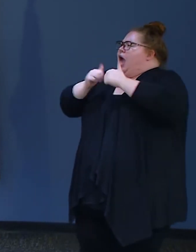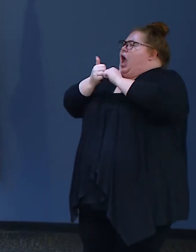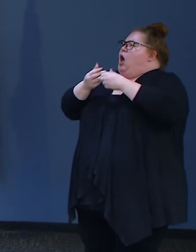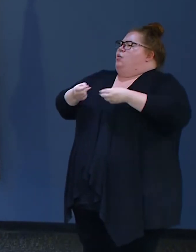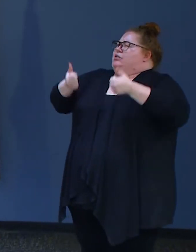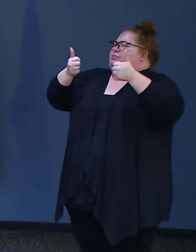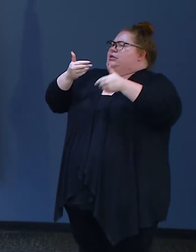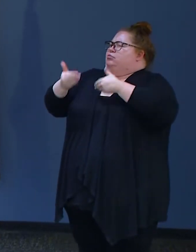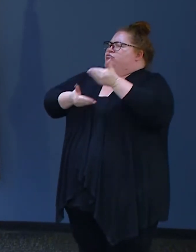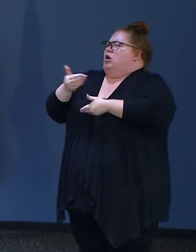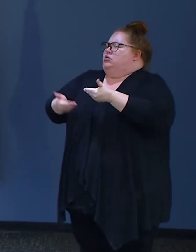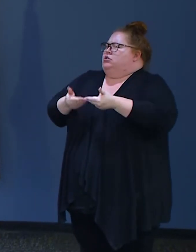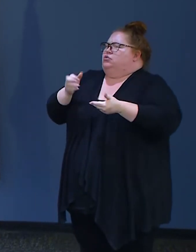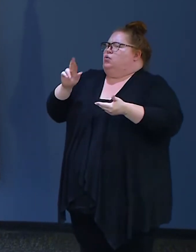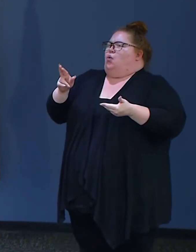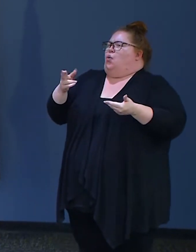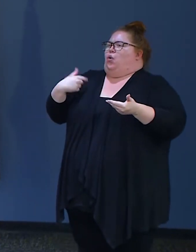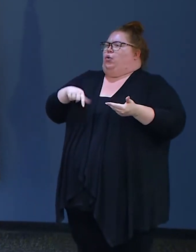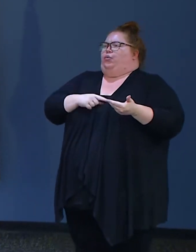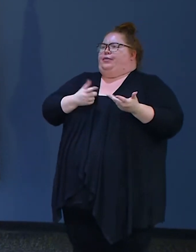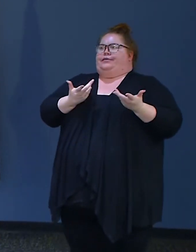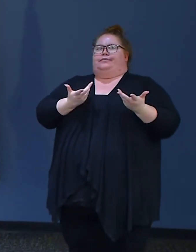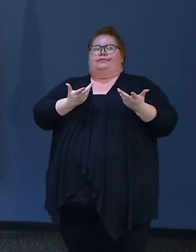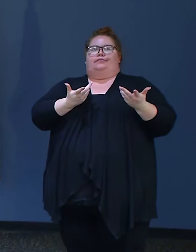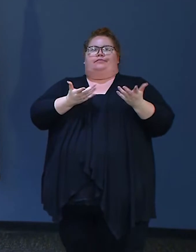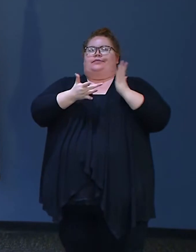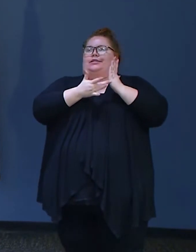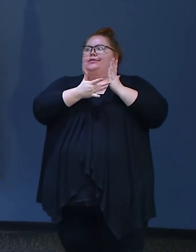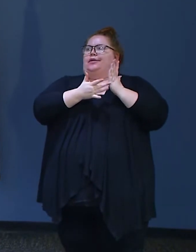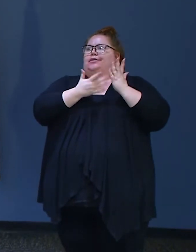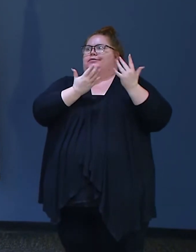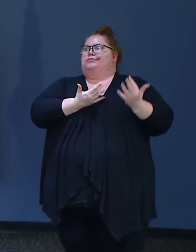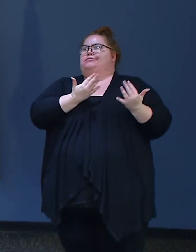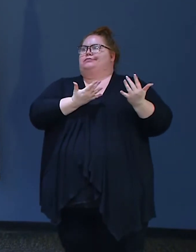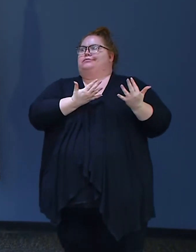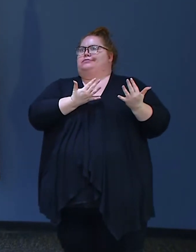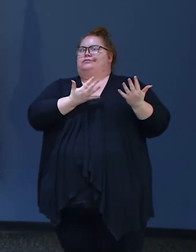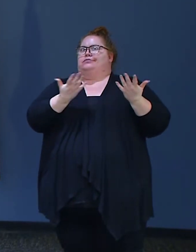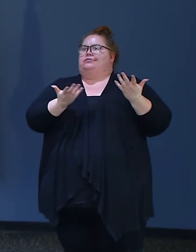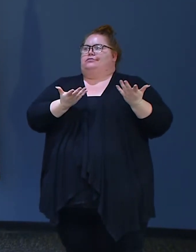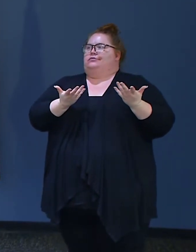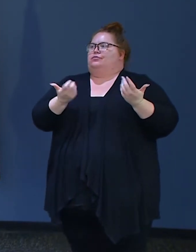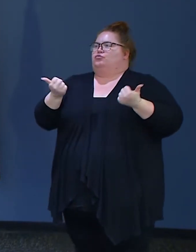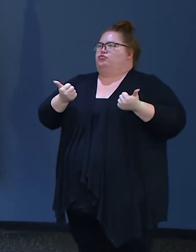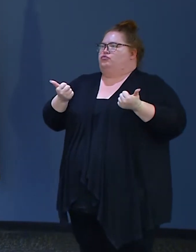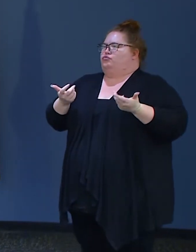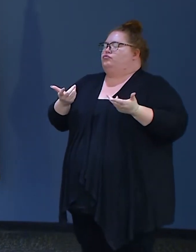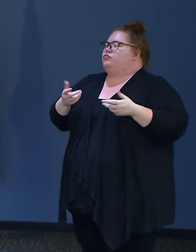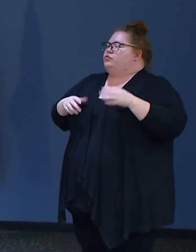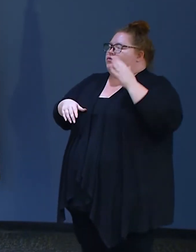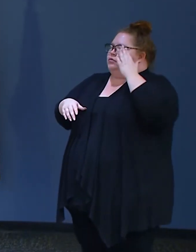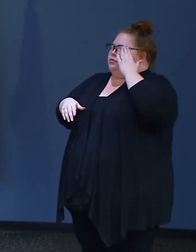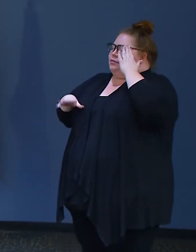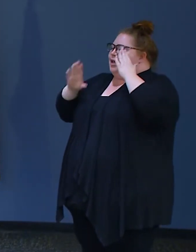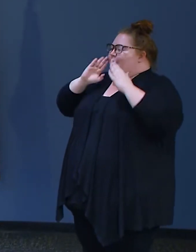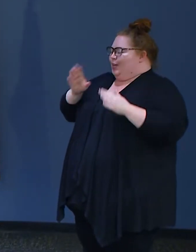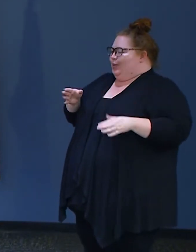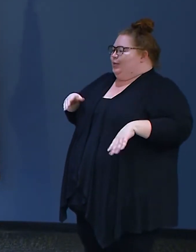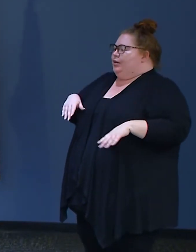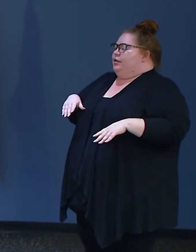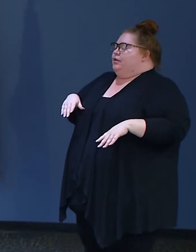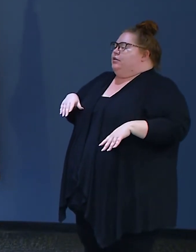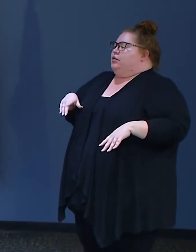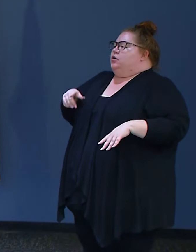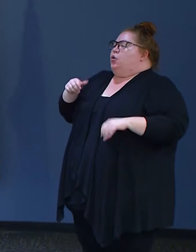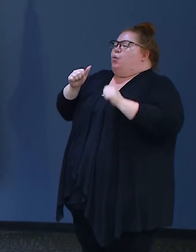process, or are we at the mercy of whatever technology is in place to get those results? Hi, Mike. It's Michelle here. When